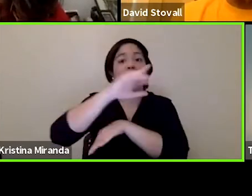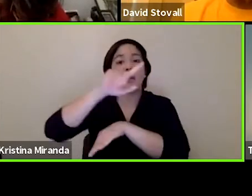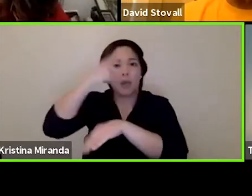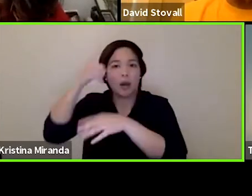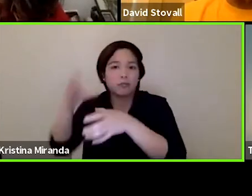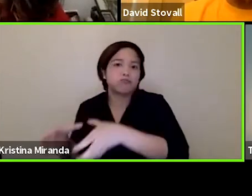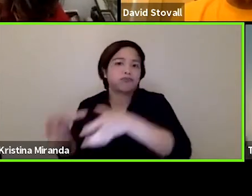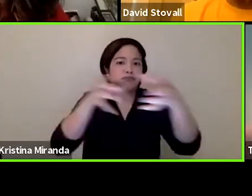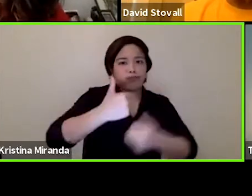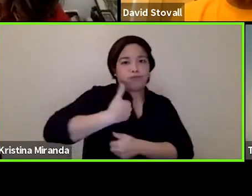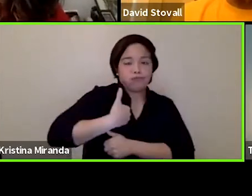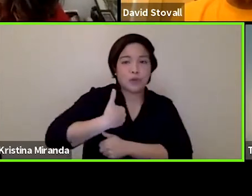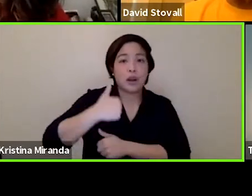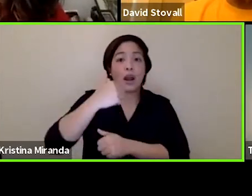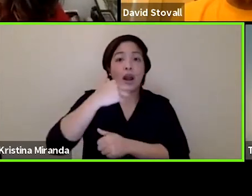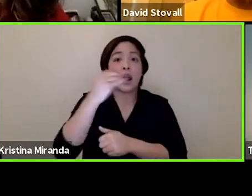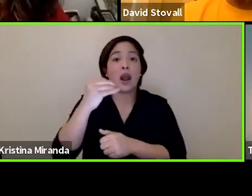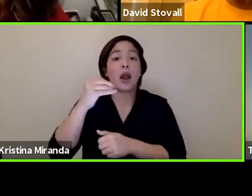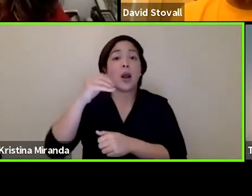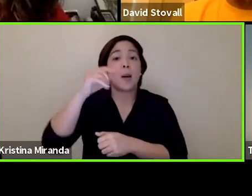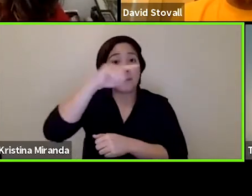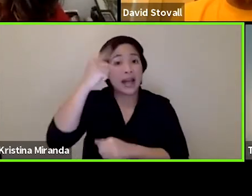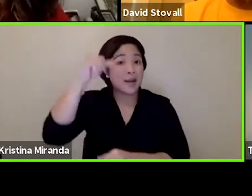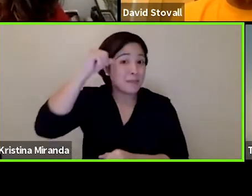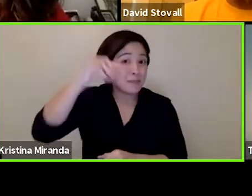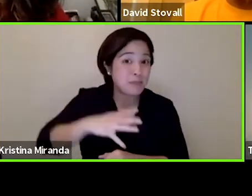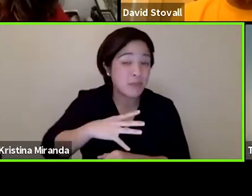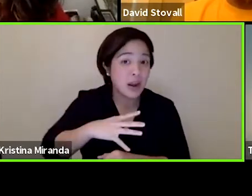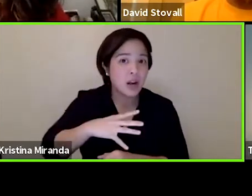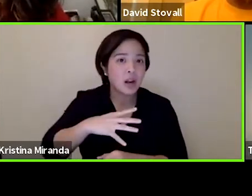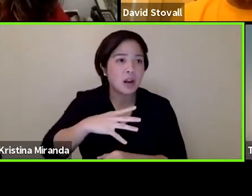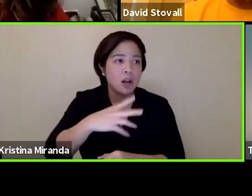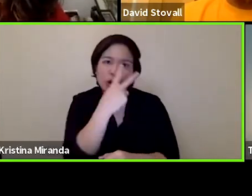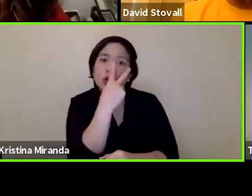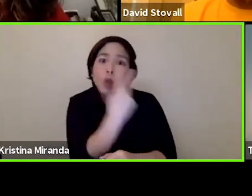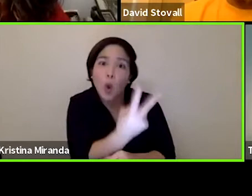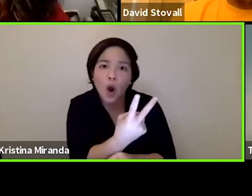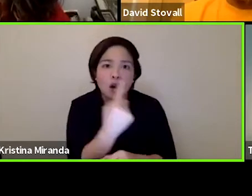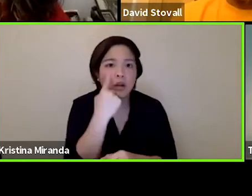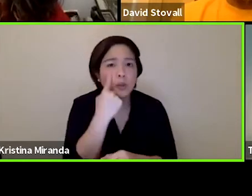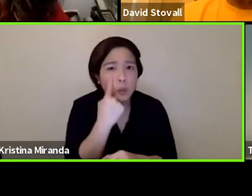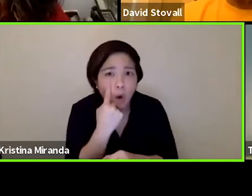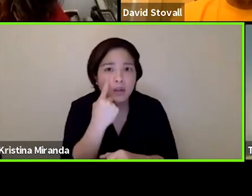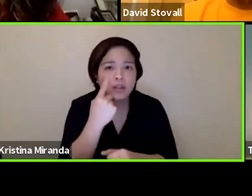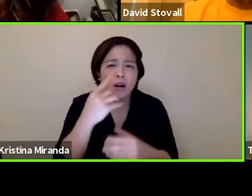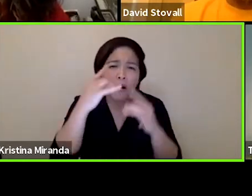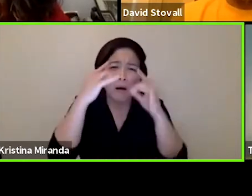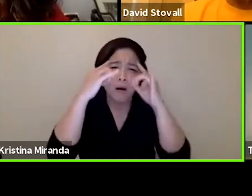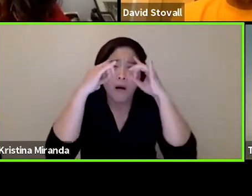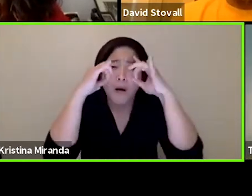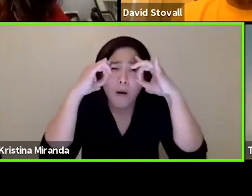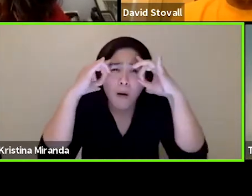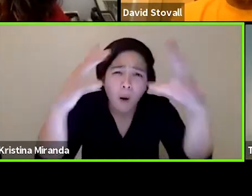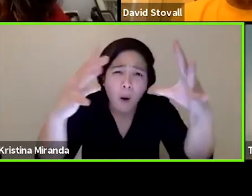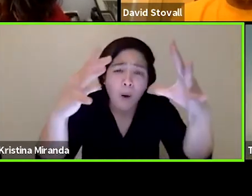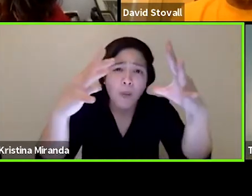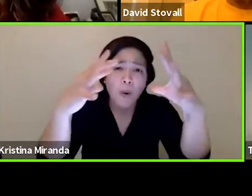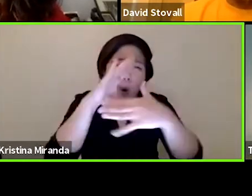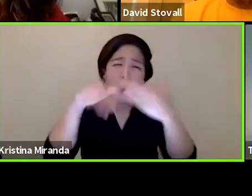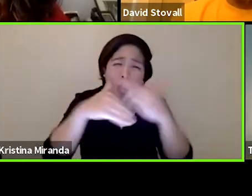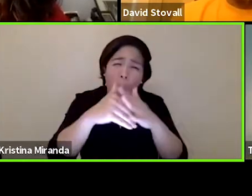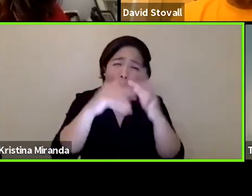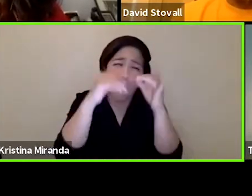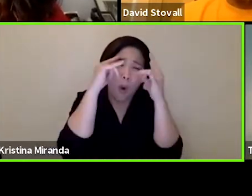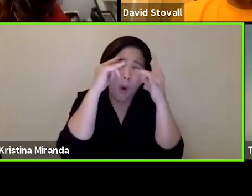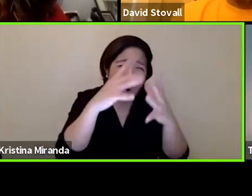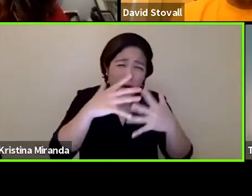And the people, the brothers, primarily Black men, see the horrors and they see the terrors being inflicted